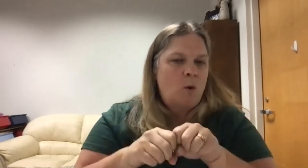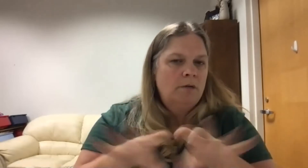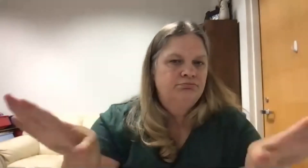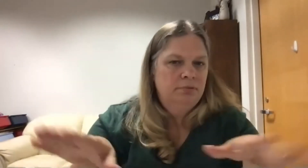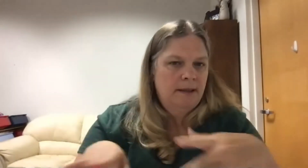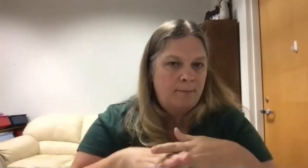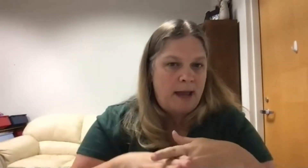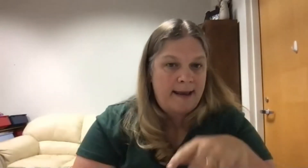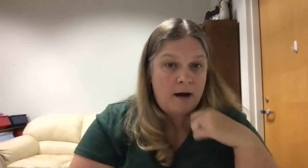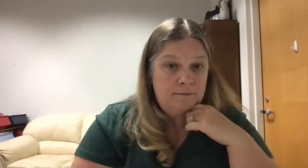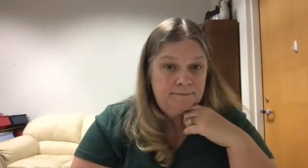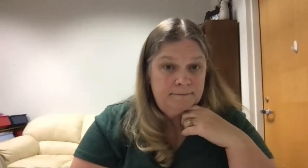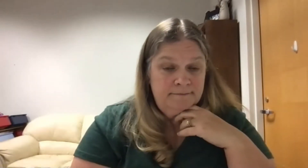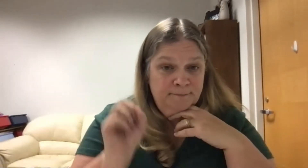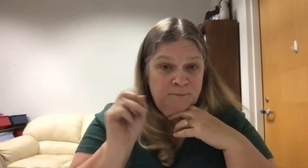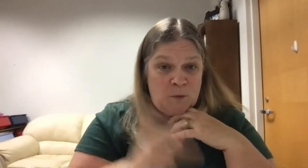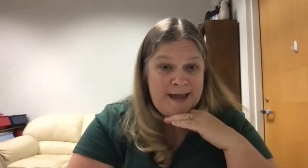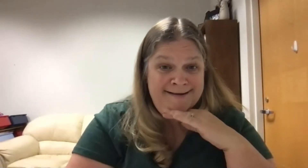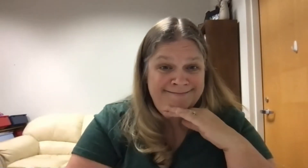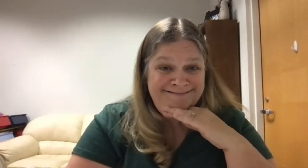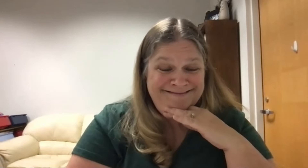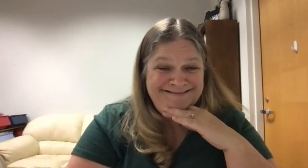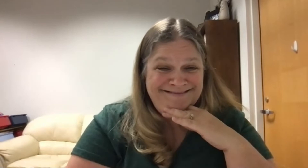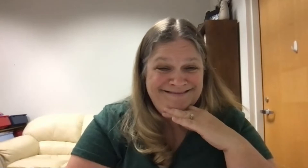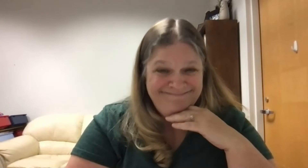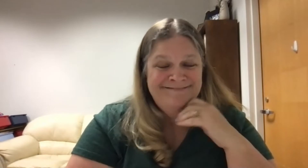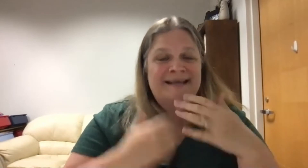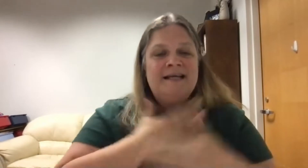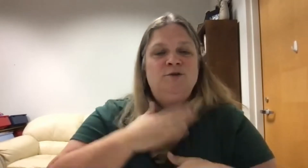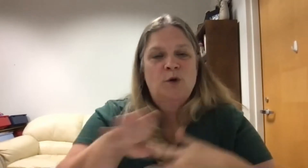And then we'll have a little discussion before we go into the breakout sessions, okay?